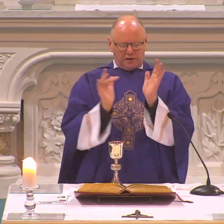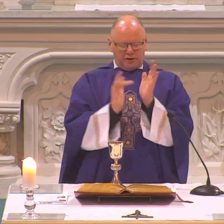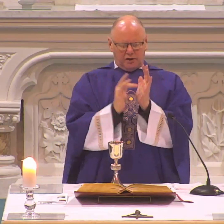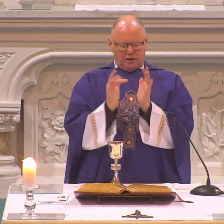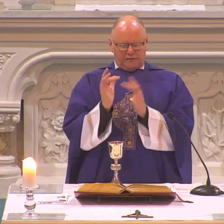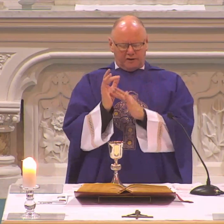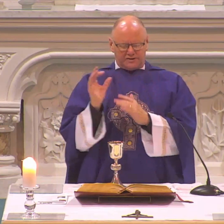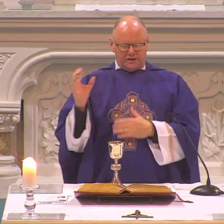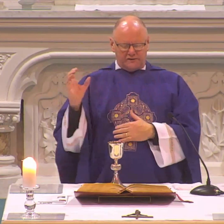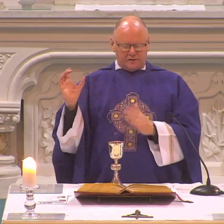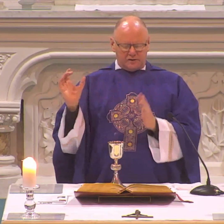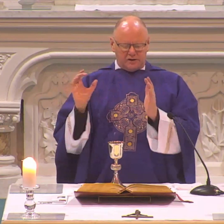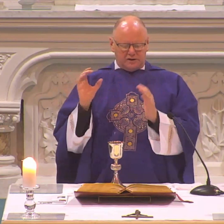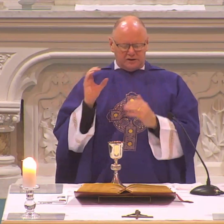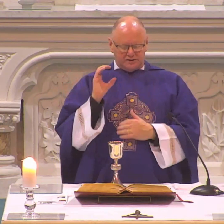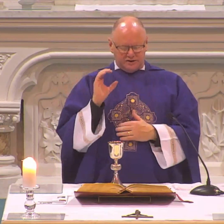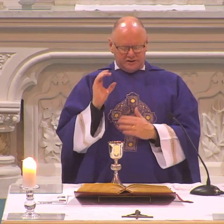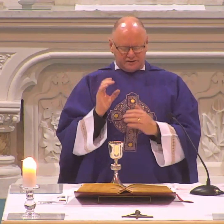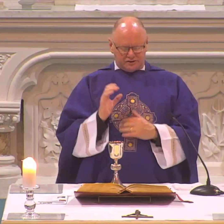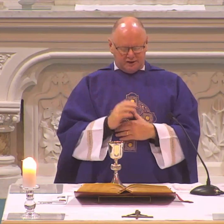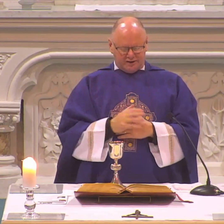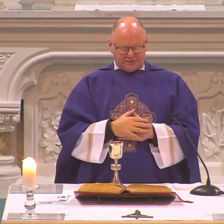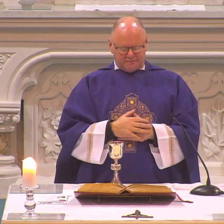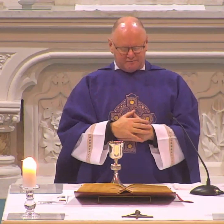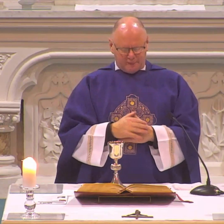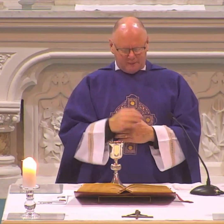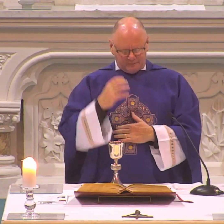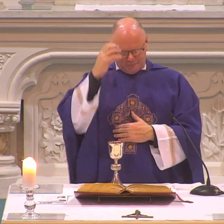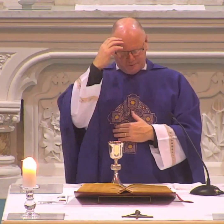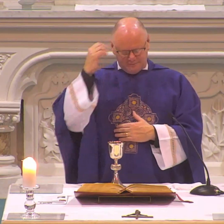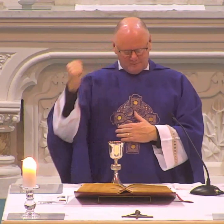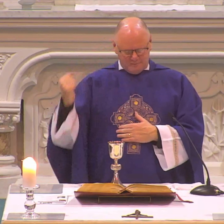coming of our Saviour, Jesus Christ.